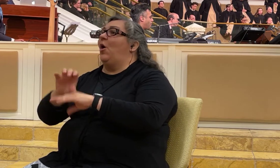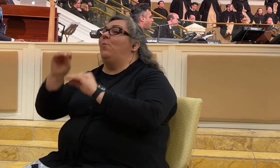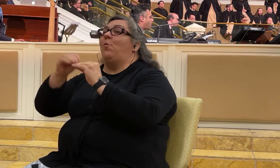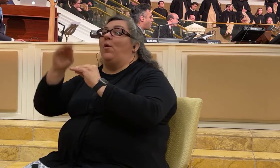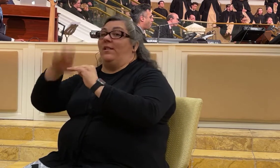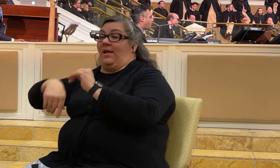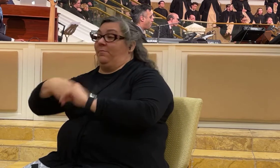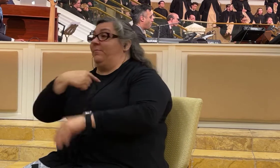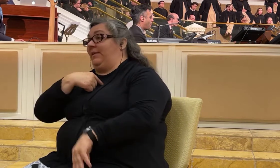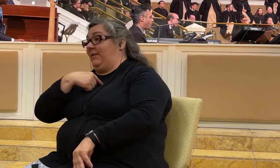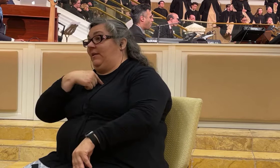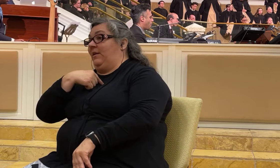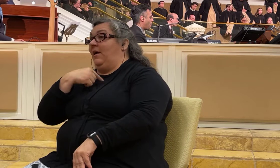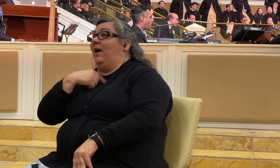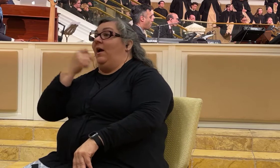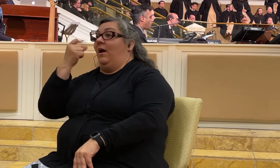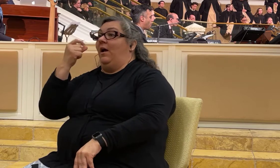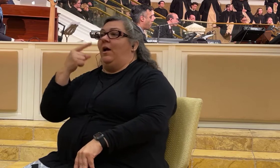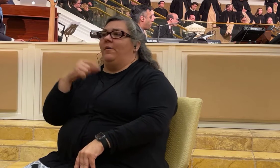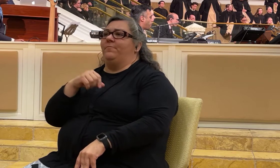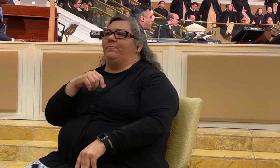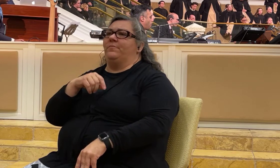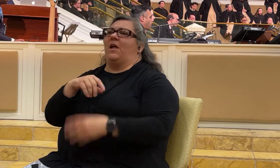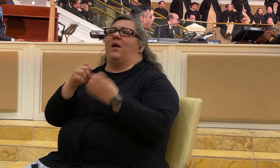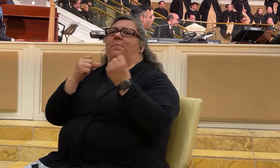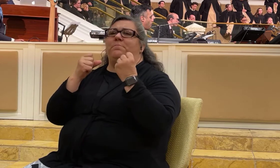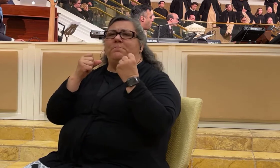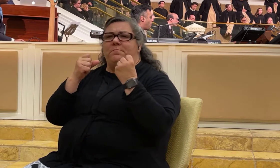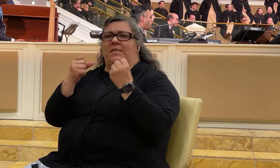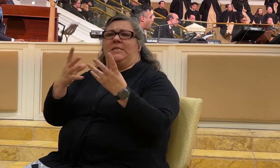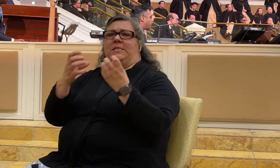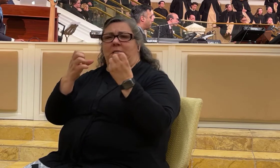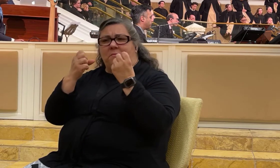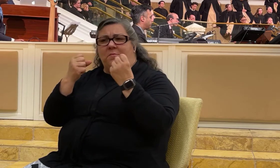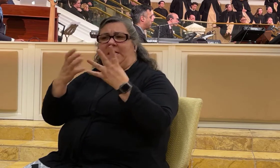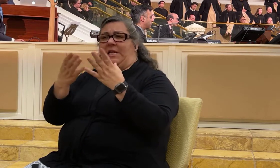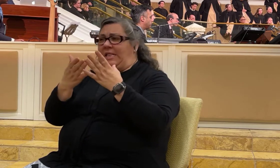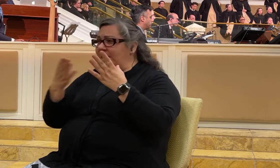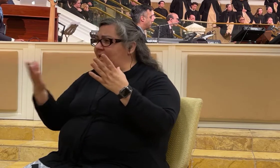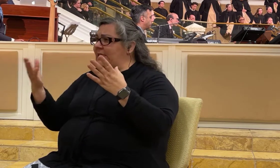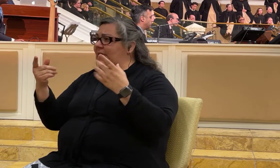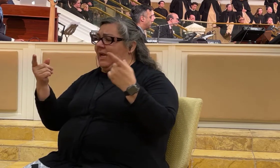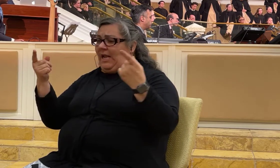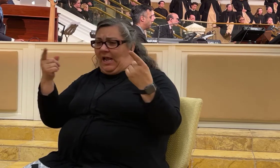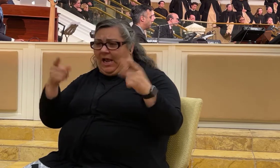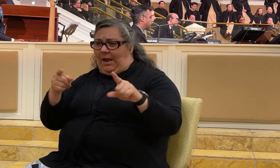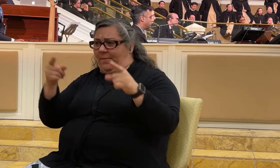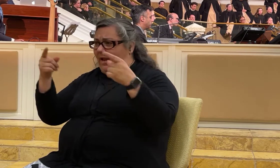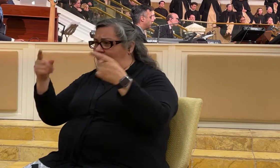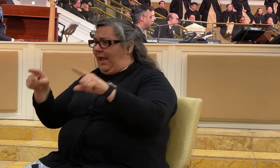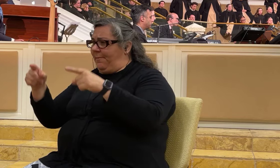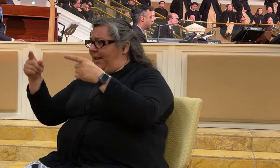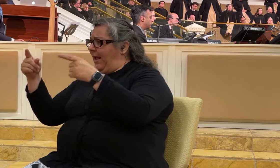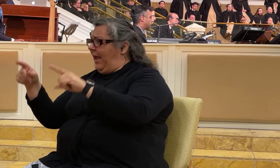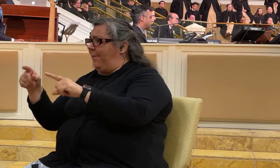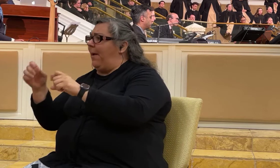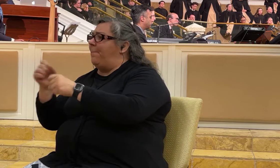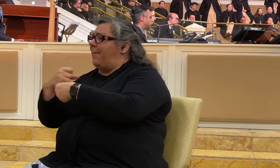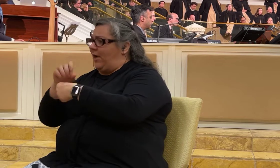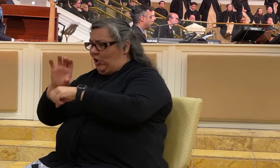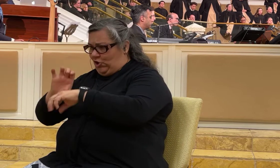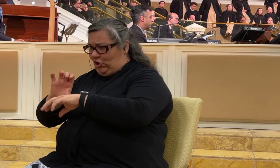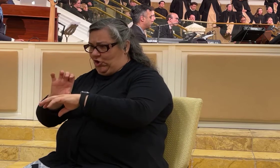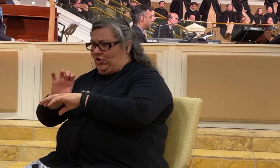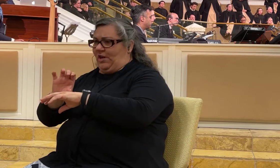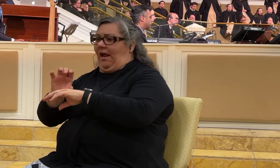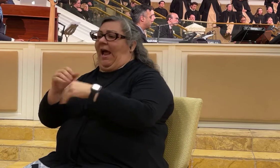I do. And I will tell you that there's a lot of things that conspire and come together to make a church even